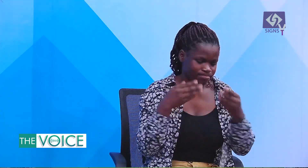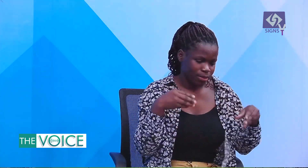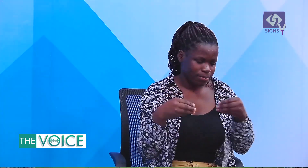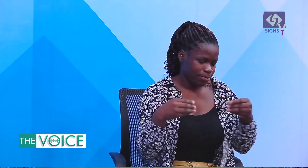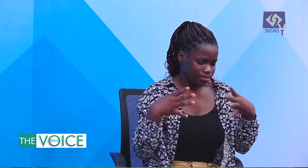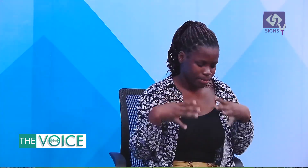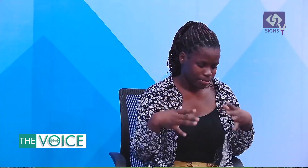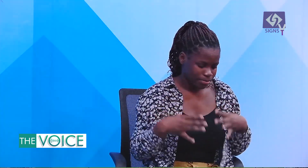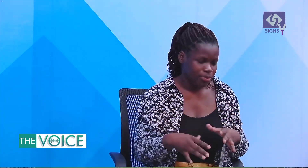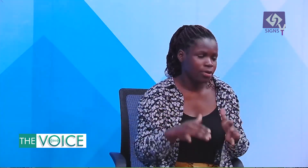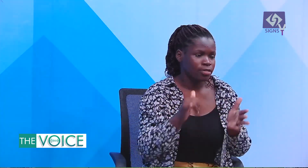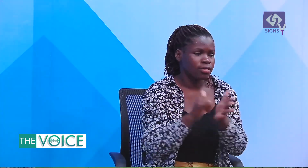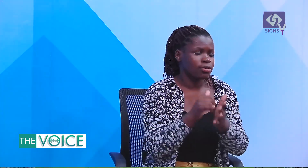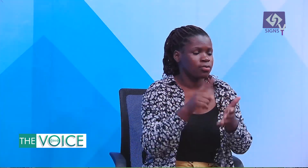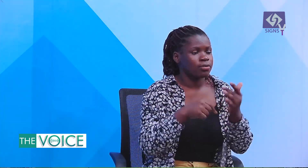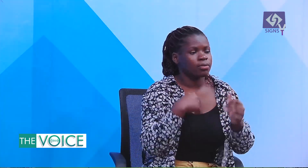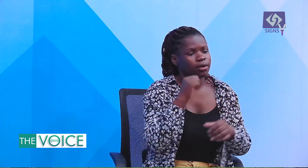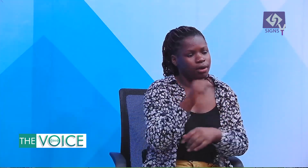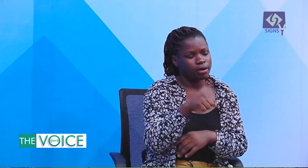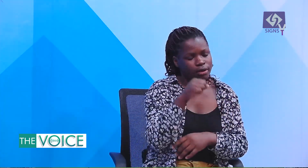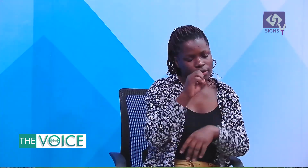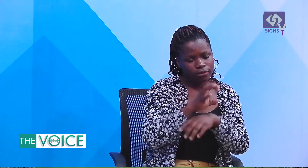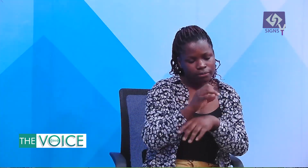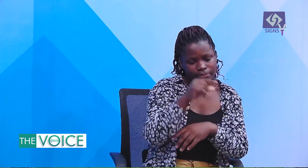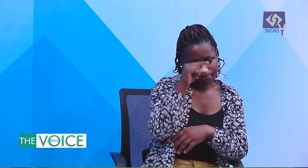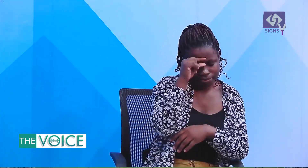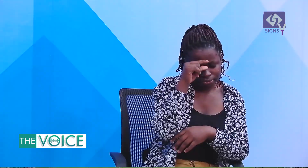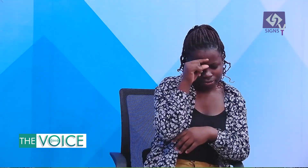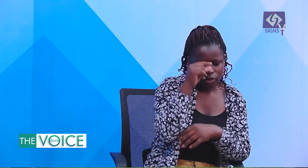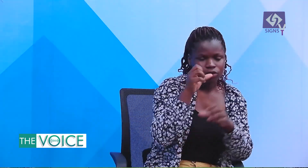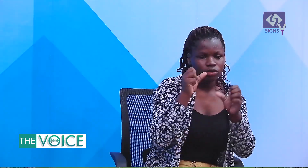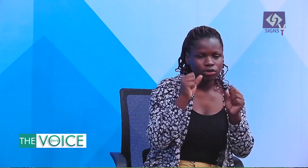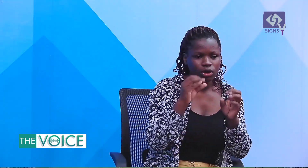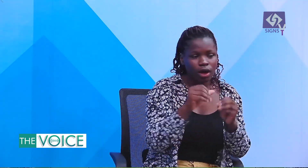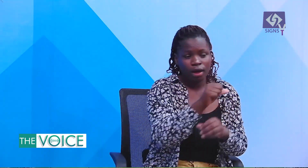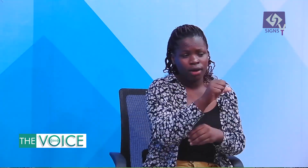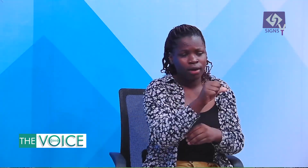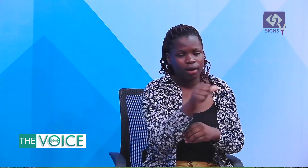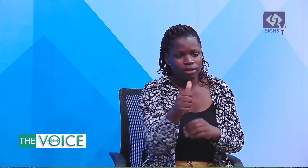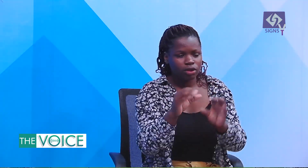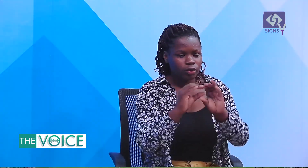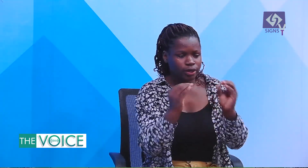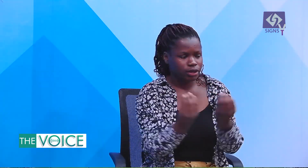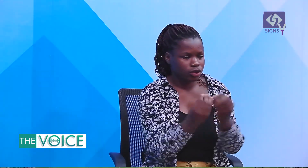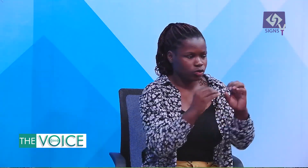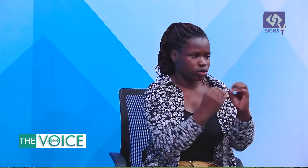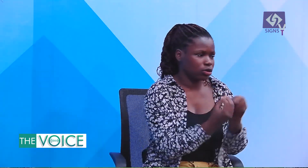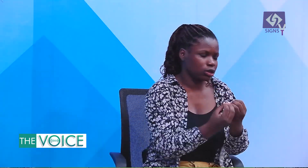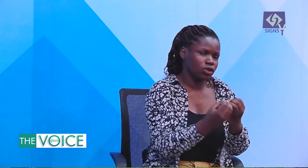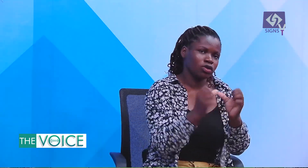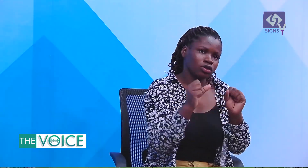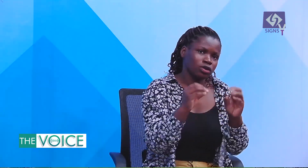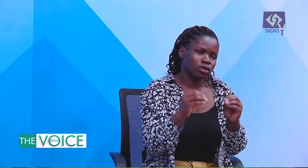we can improve our lives. That way, the lives of persons with disabilities are really, really improved. That's my advice to the